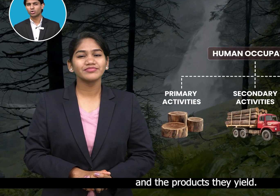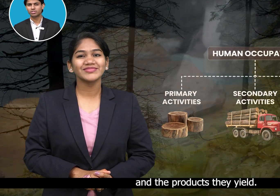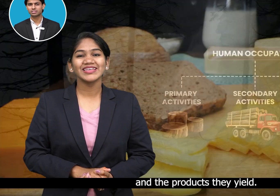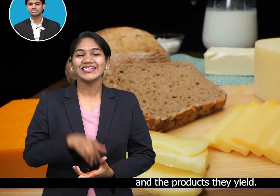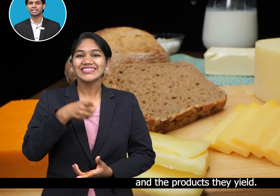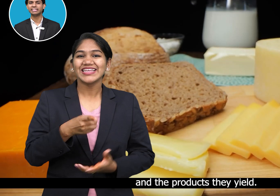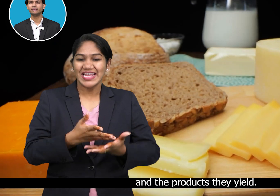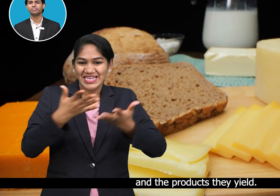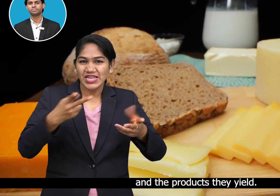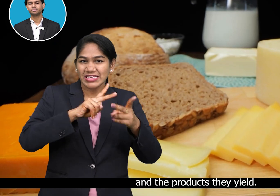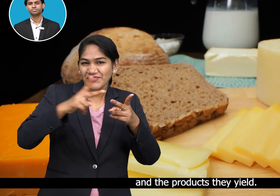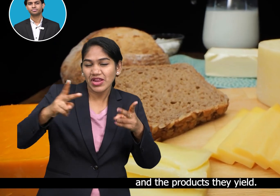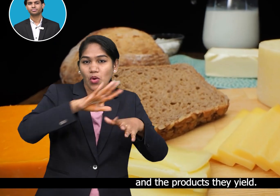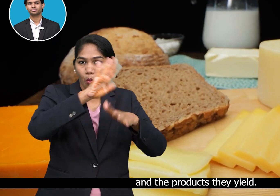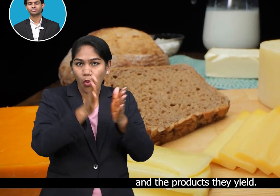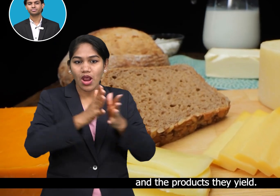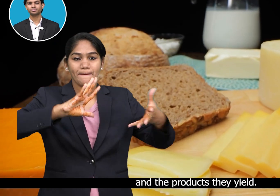and the products they yield.